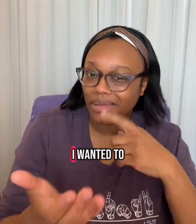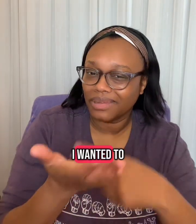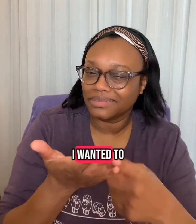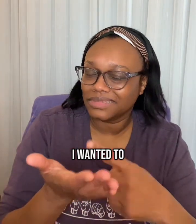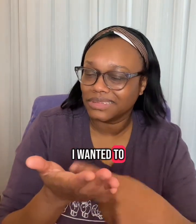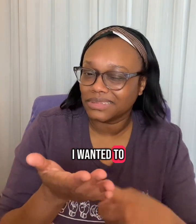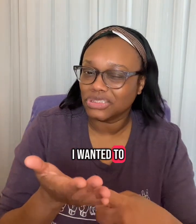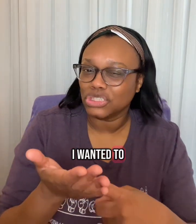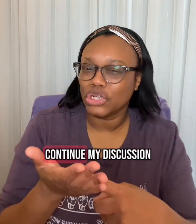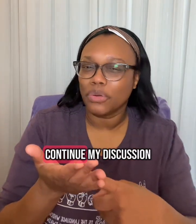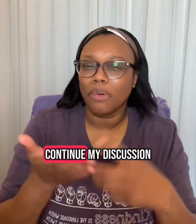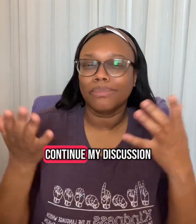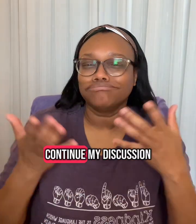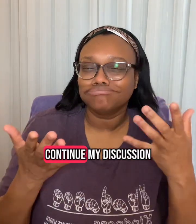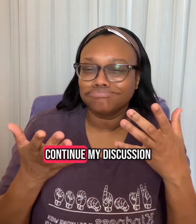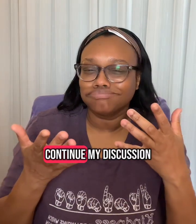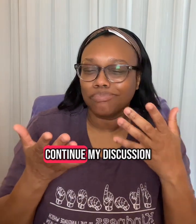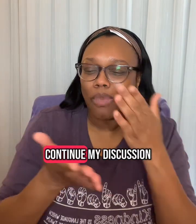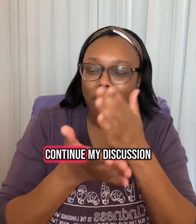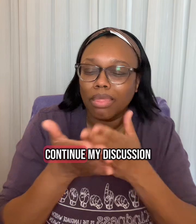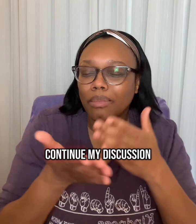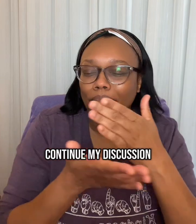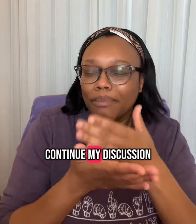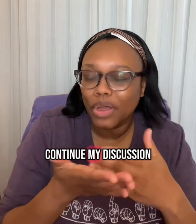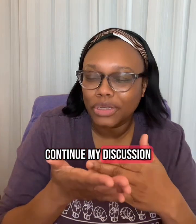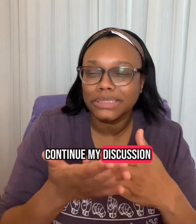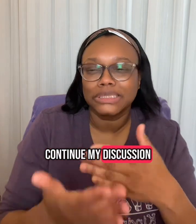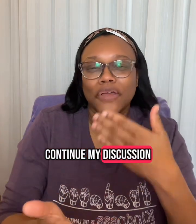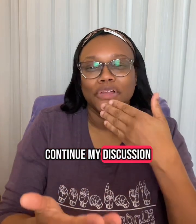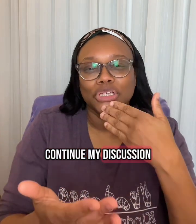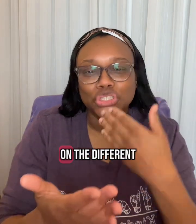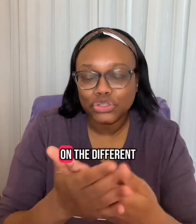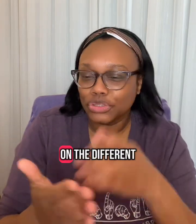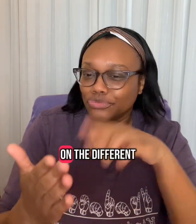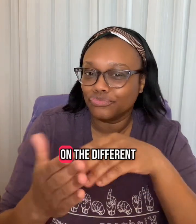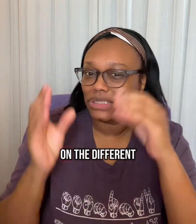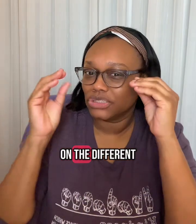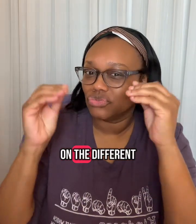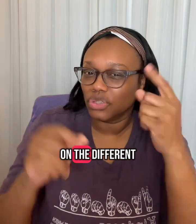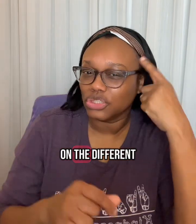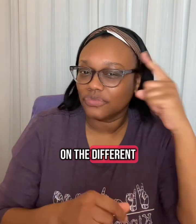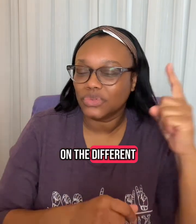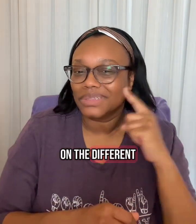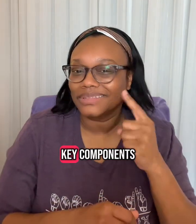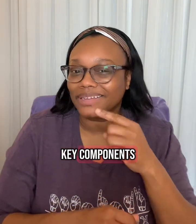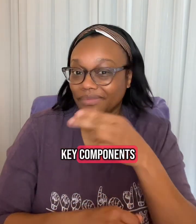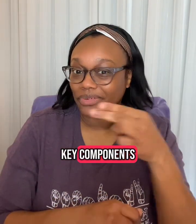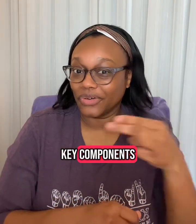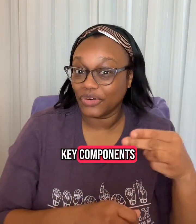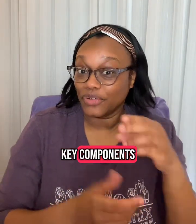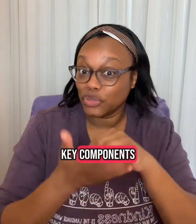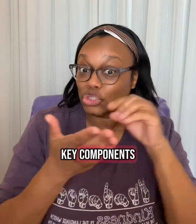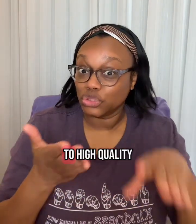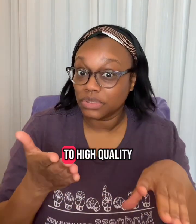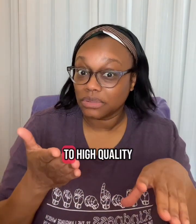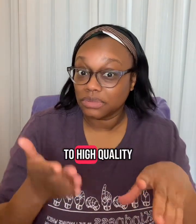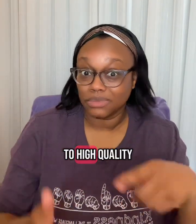wanted to continue my discussion on the different key components to high